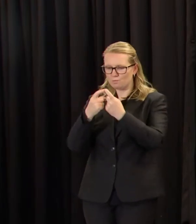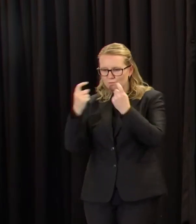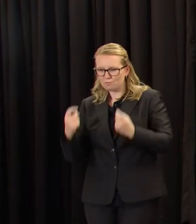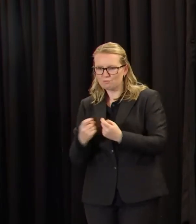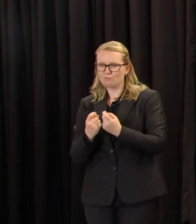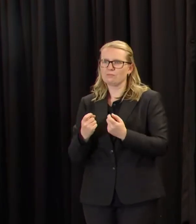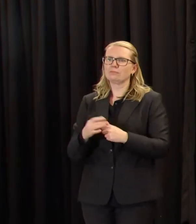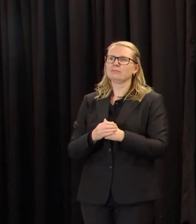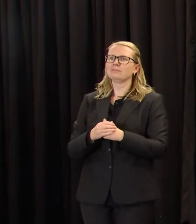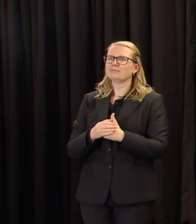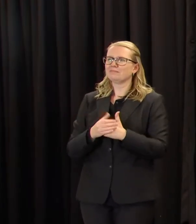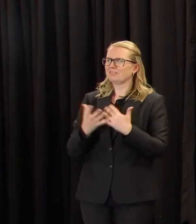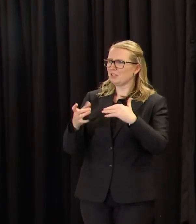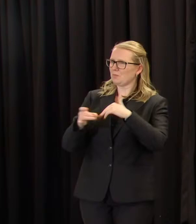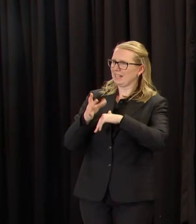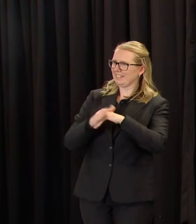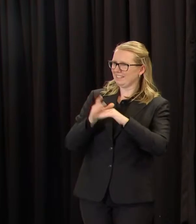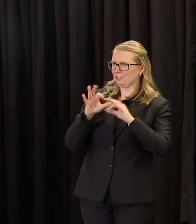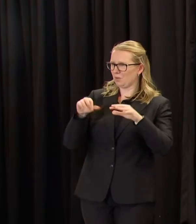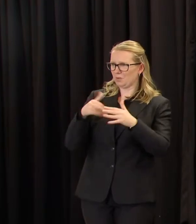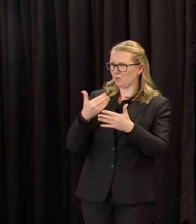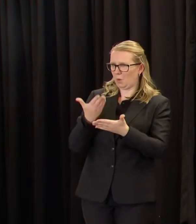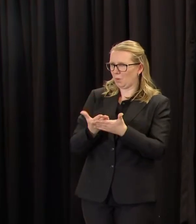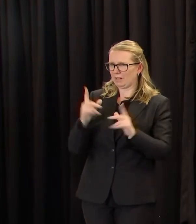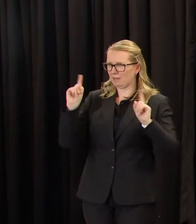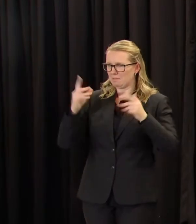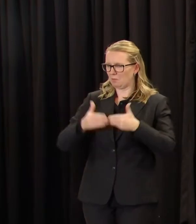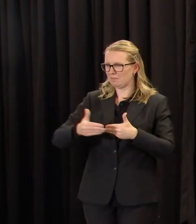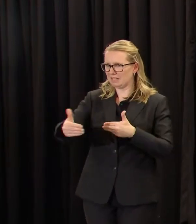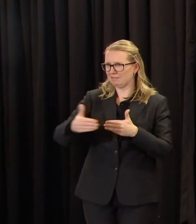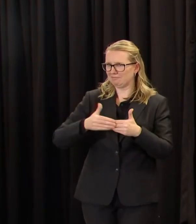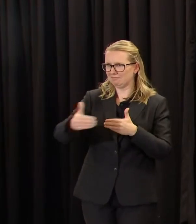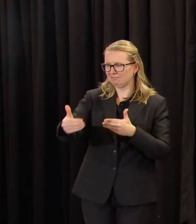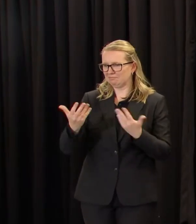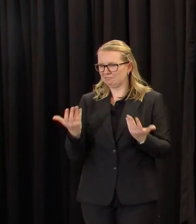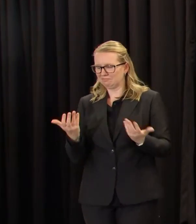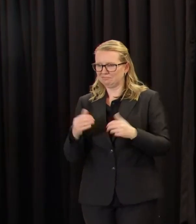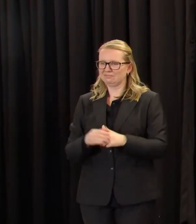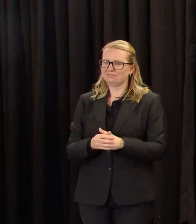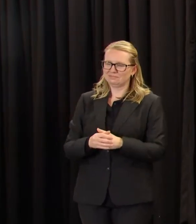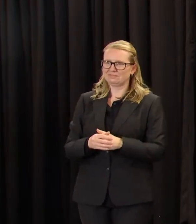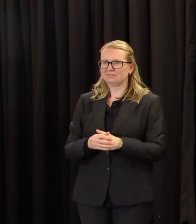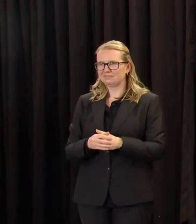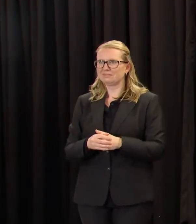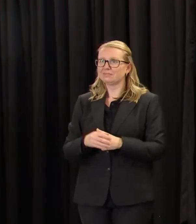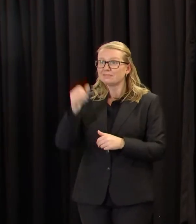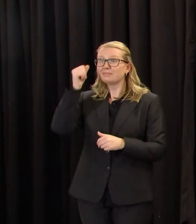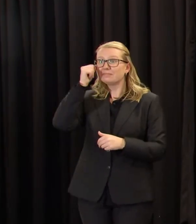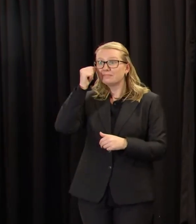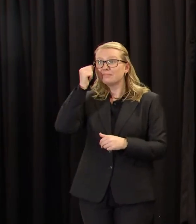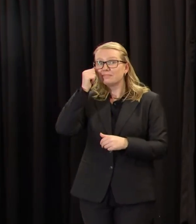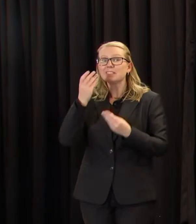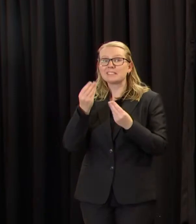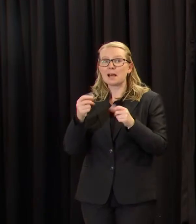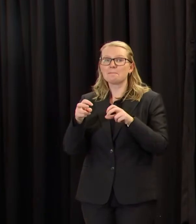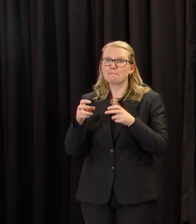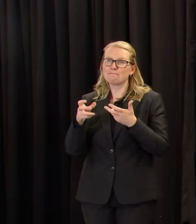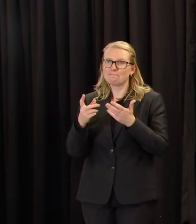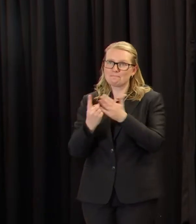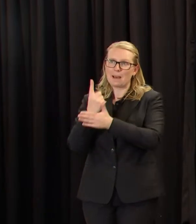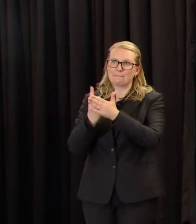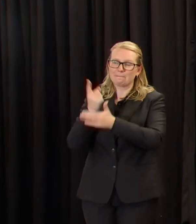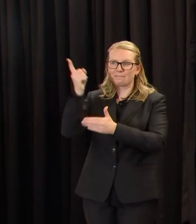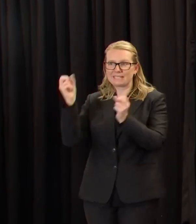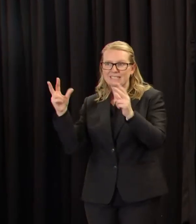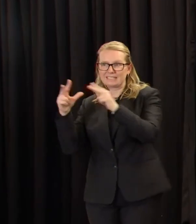and we're not having weddings in Victoria at the moment. I note that there's some of that activity going on up in Sydney, but